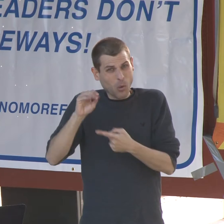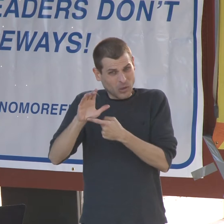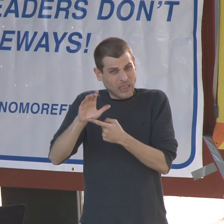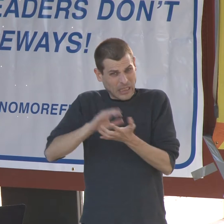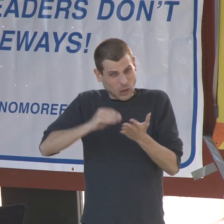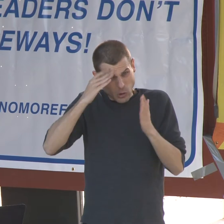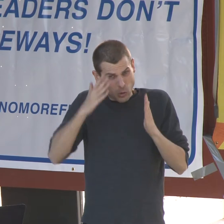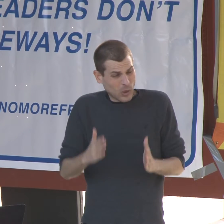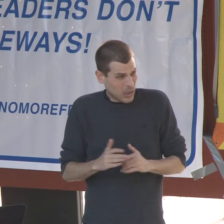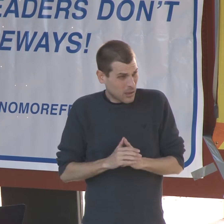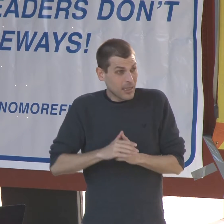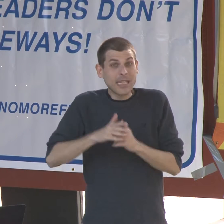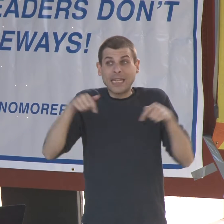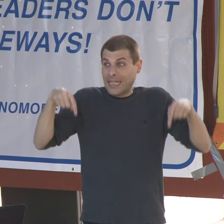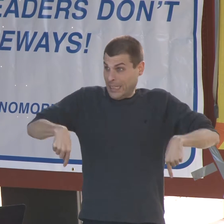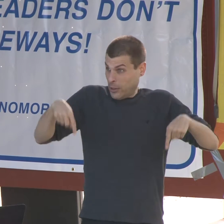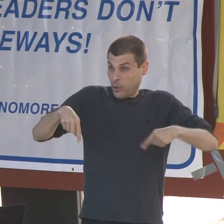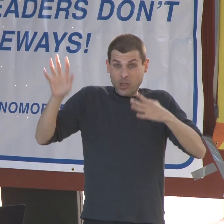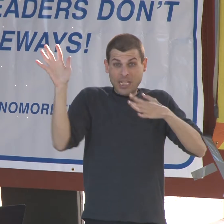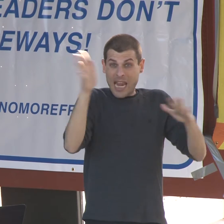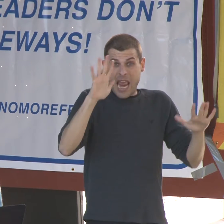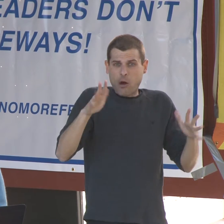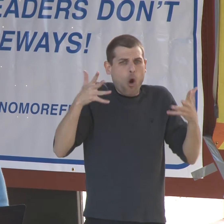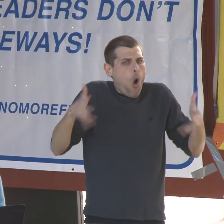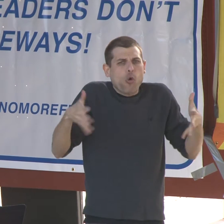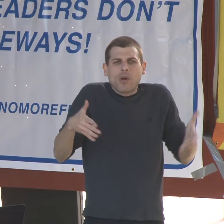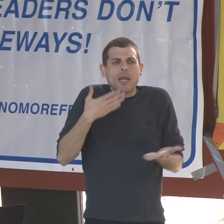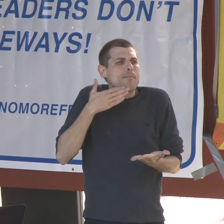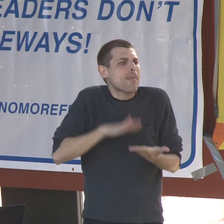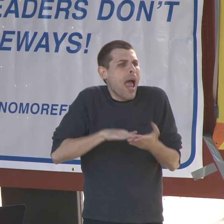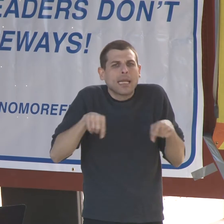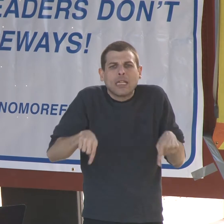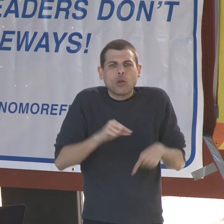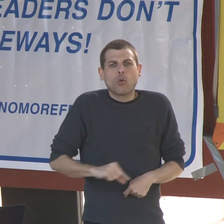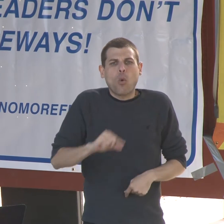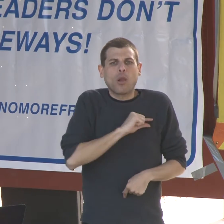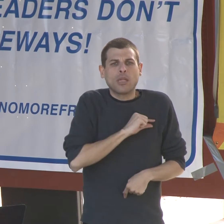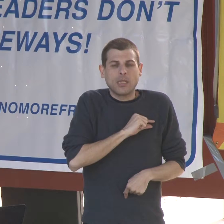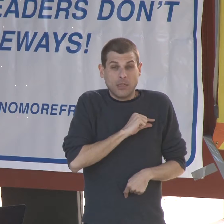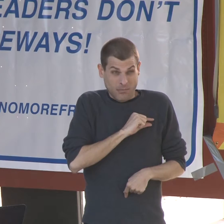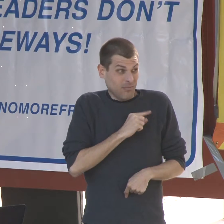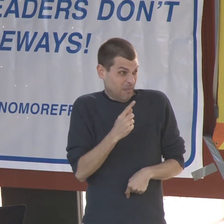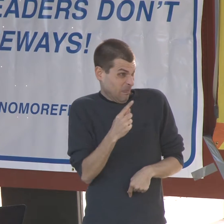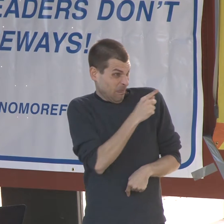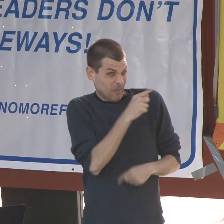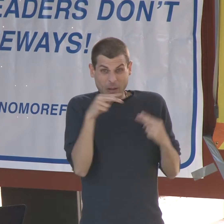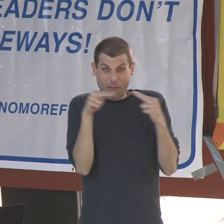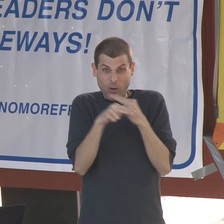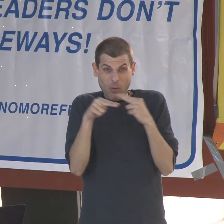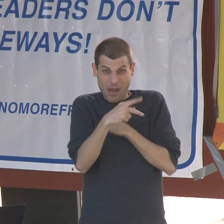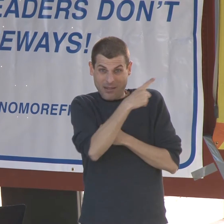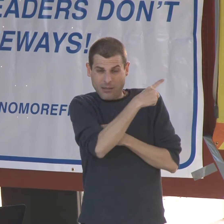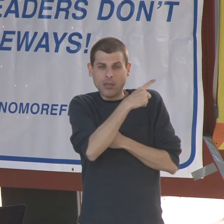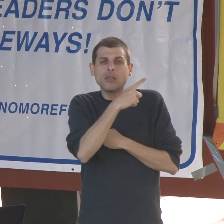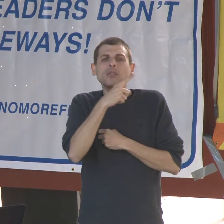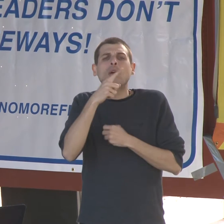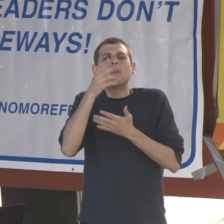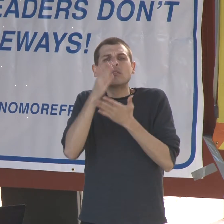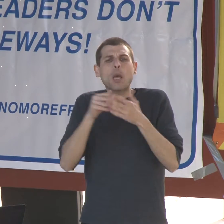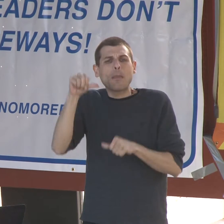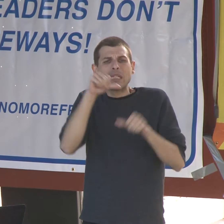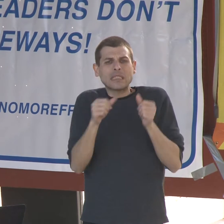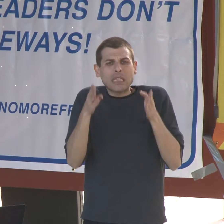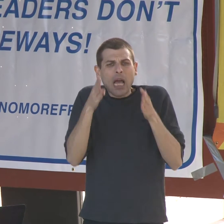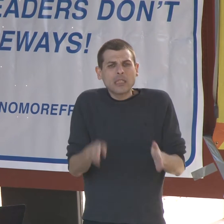air quality is already so bad that experts have recommended that student outdoor activities be limited, especially during